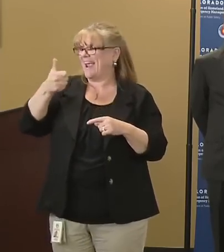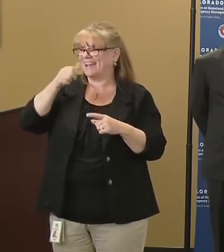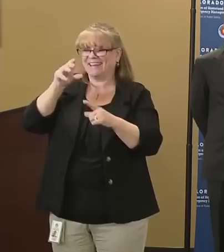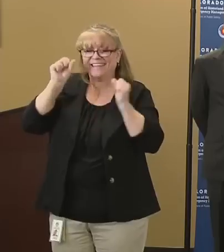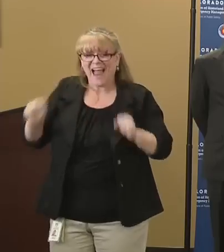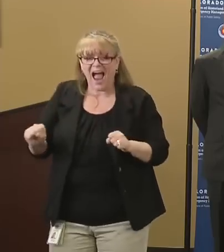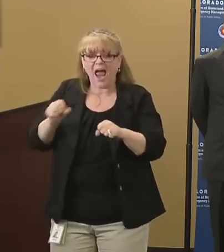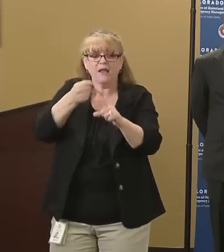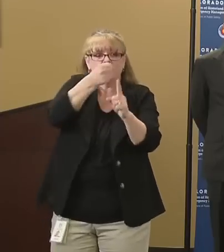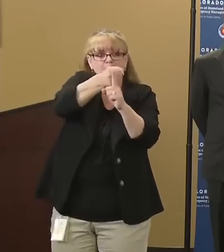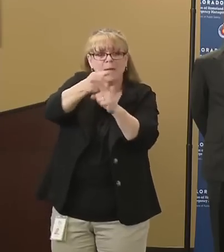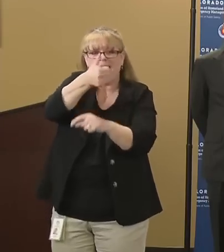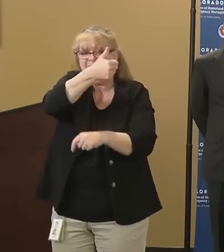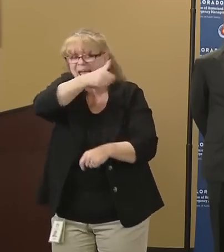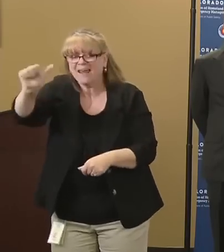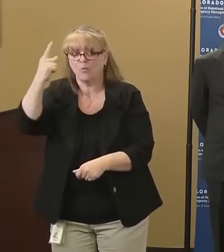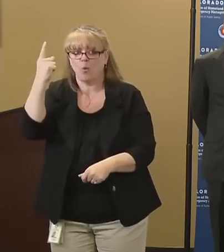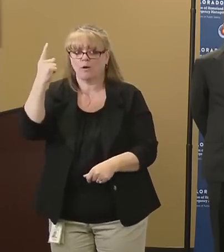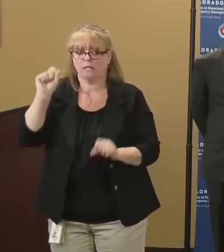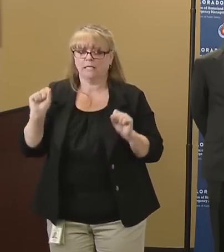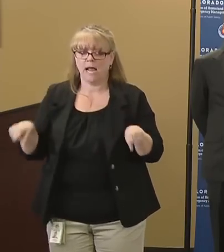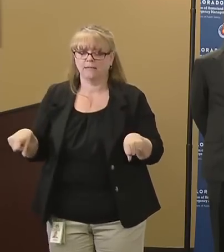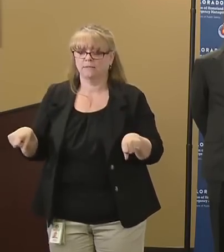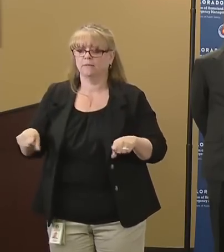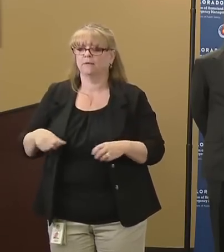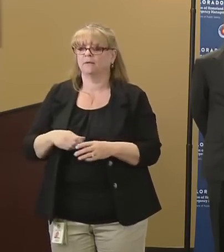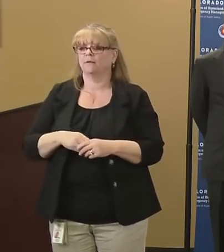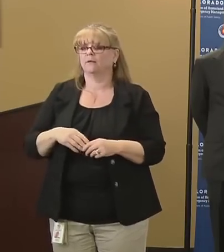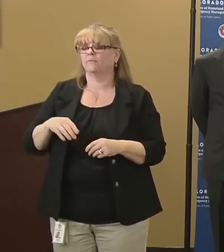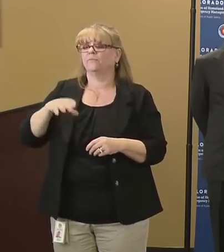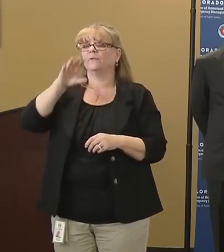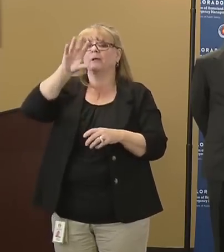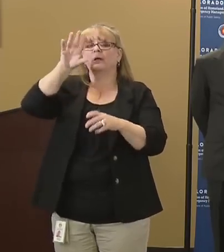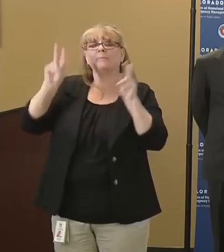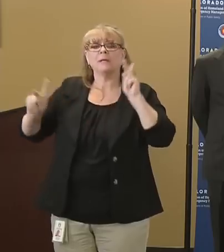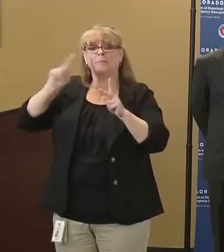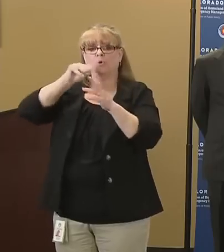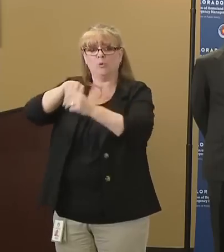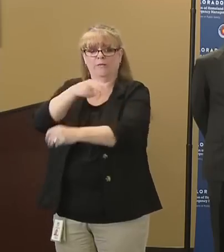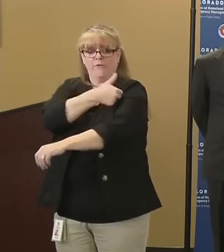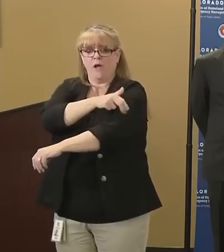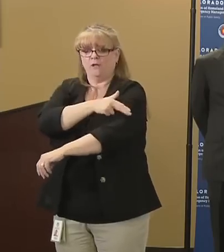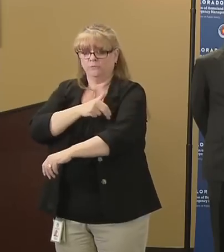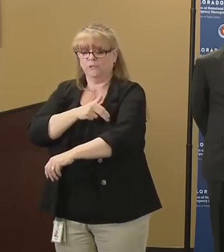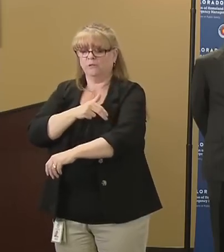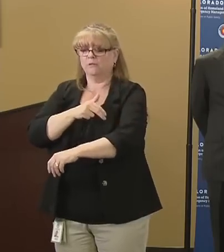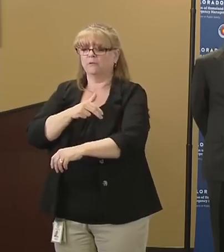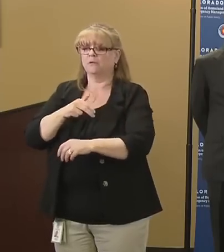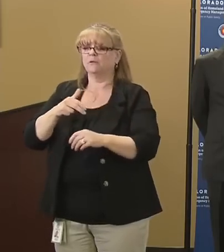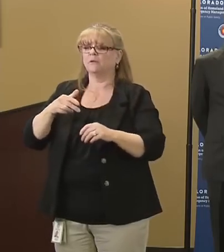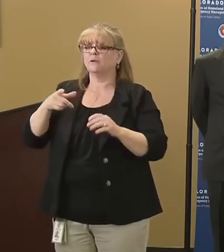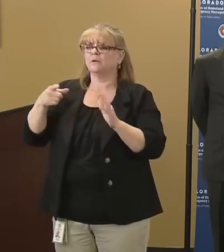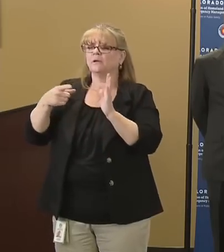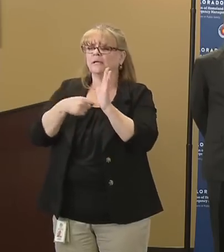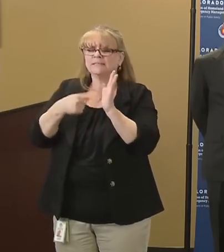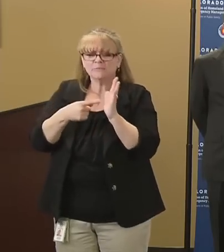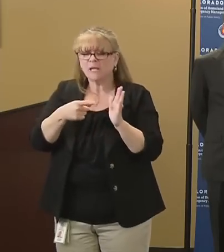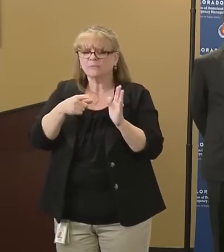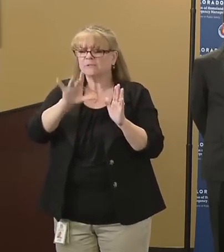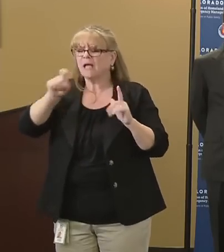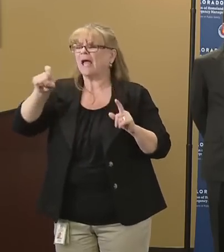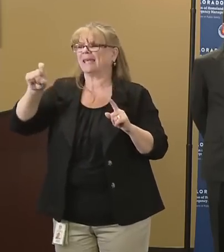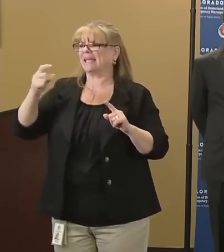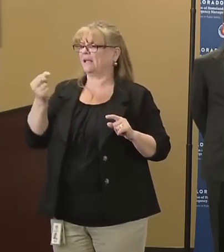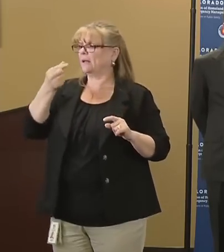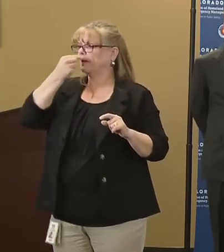once hospitalized, we're observing that COVID patients can go from requiring a bit of extra oxygen to needing to be put on a ventilator or a